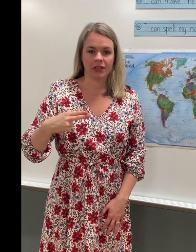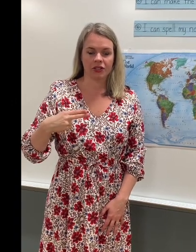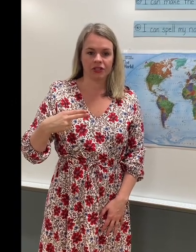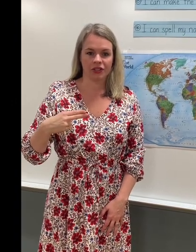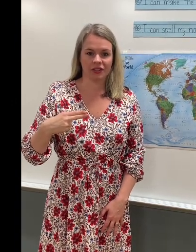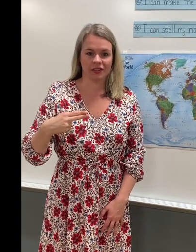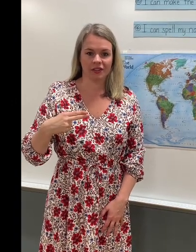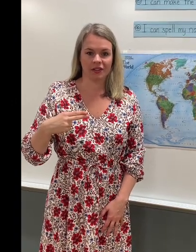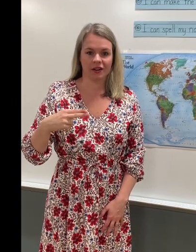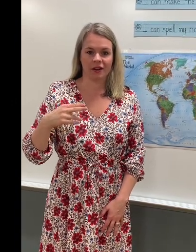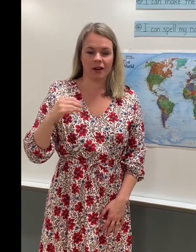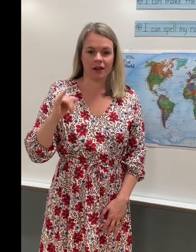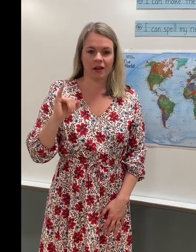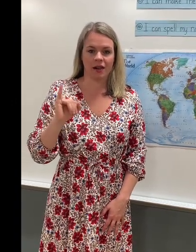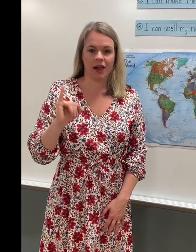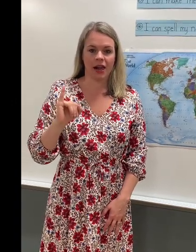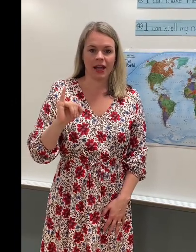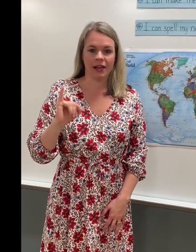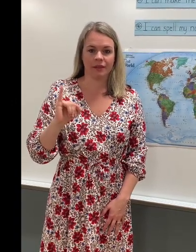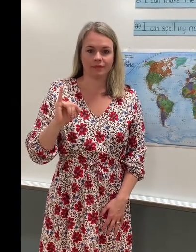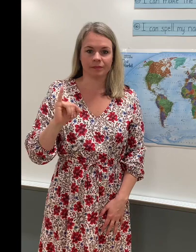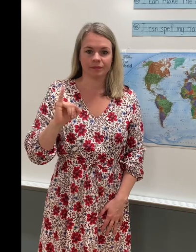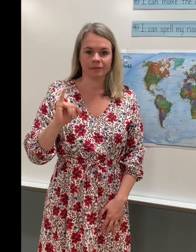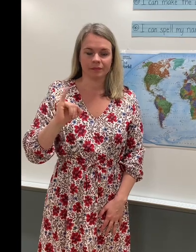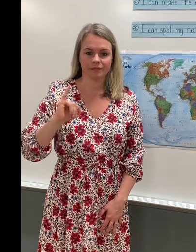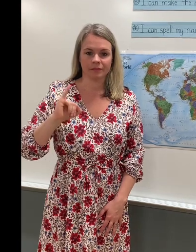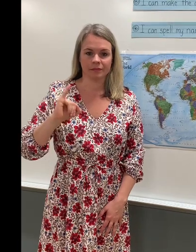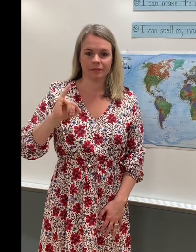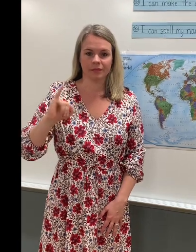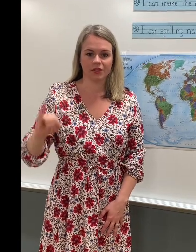H, I, J,